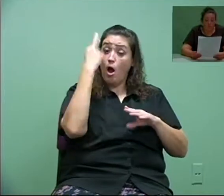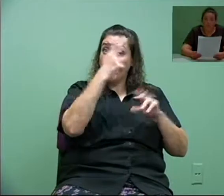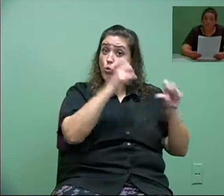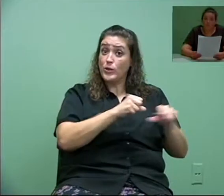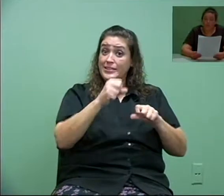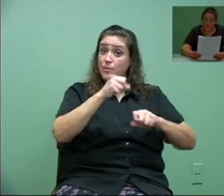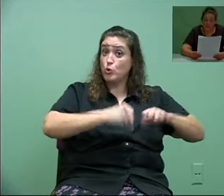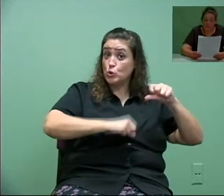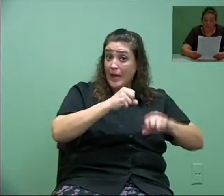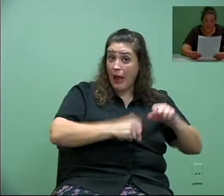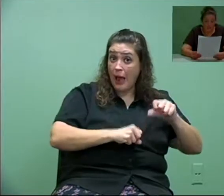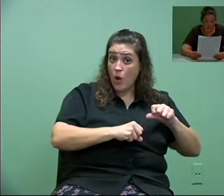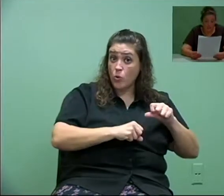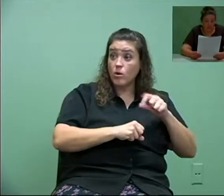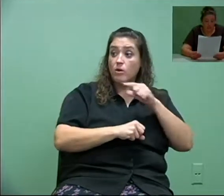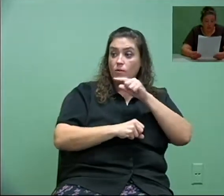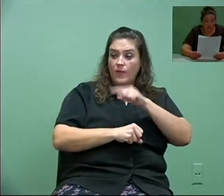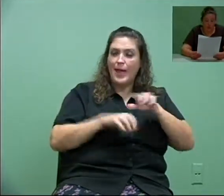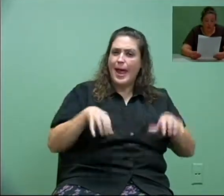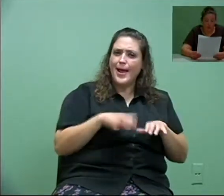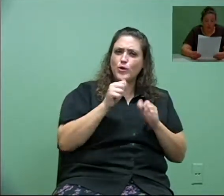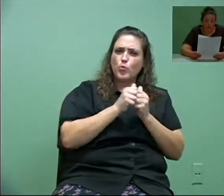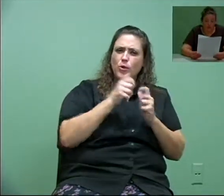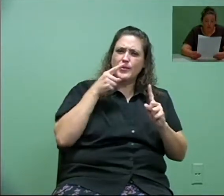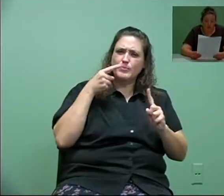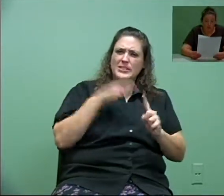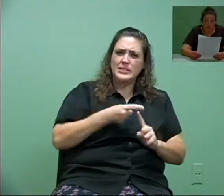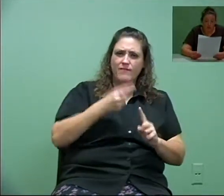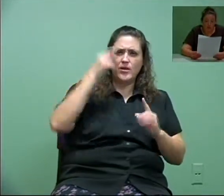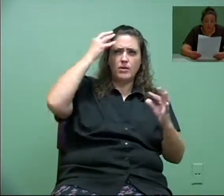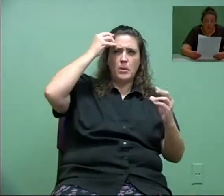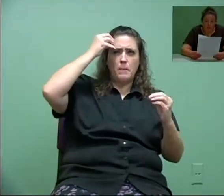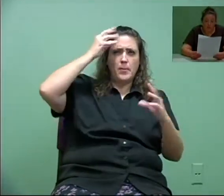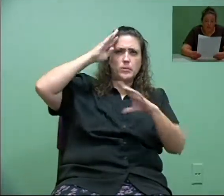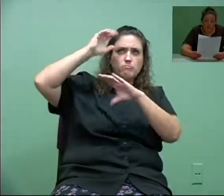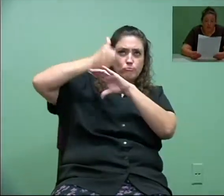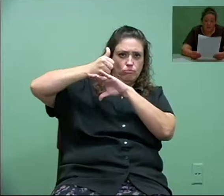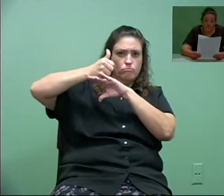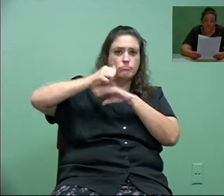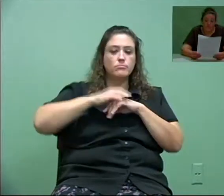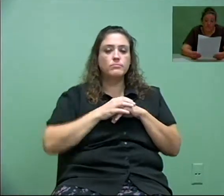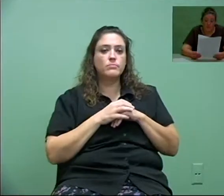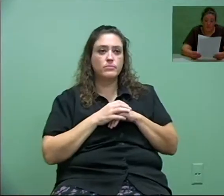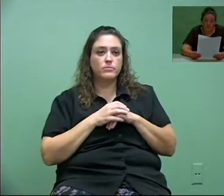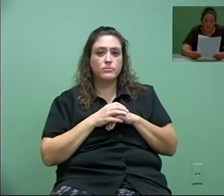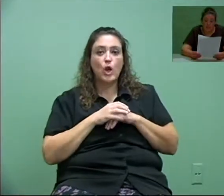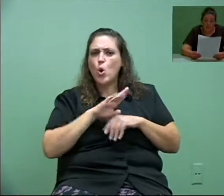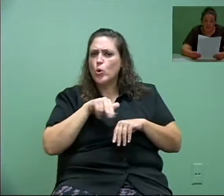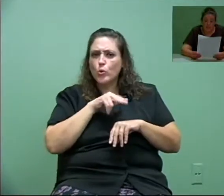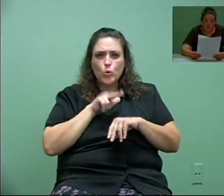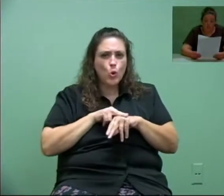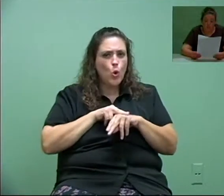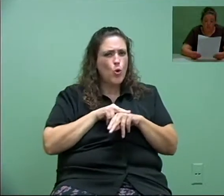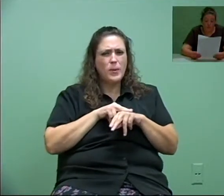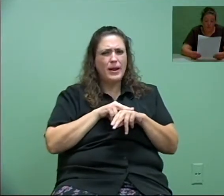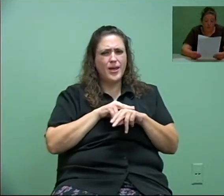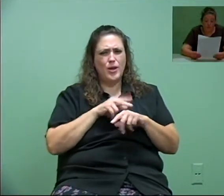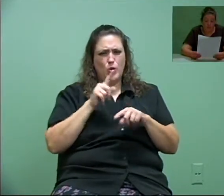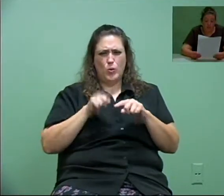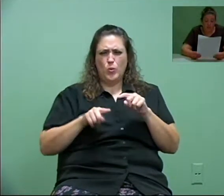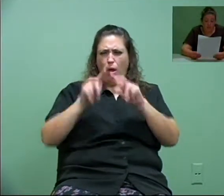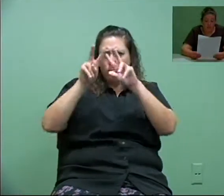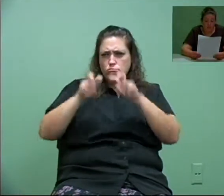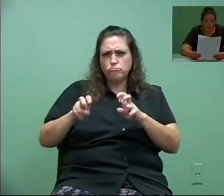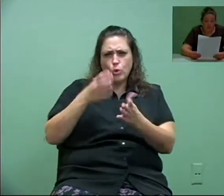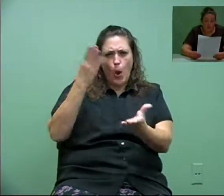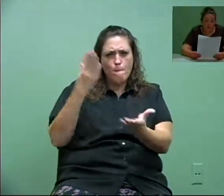acted with a particular mental state. Ordinarily, there is no way that a defendant's mental state can be proved